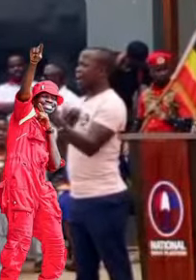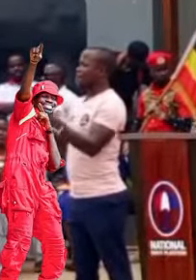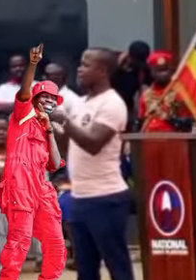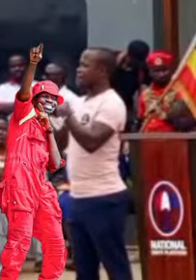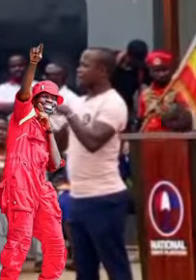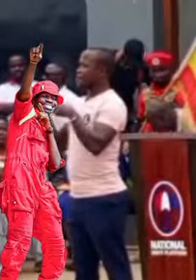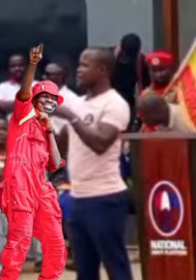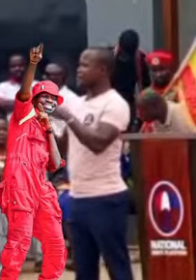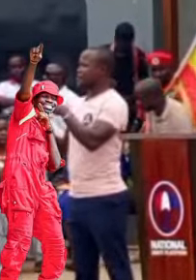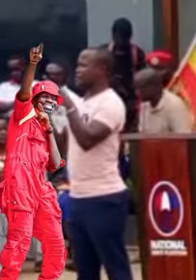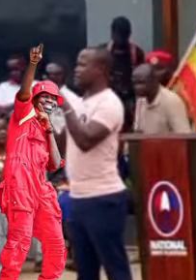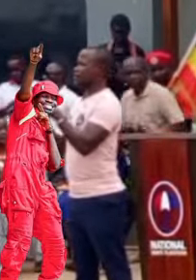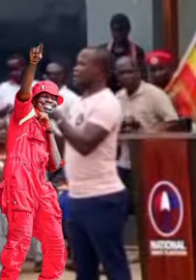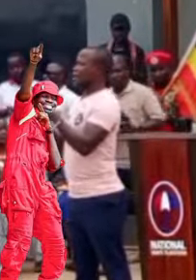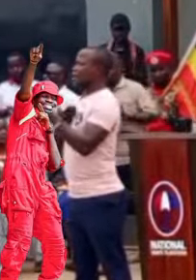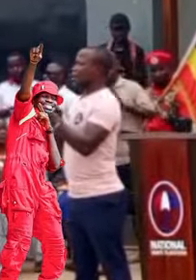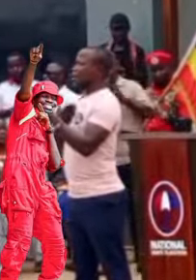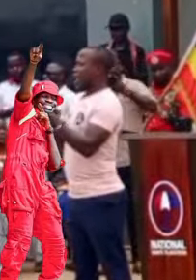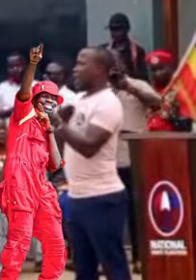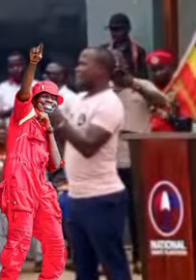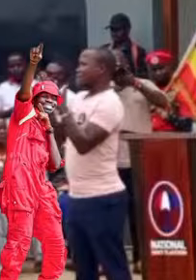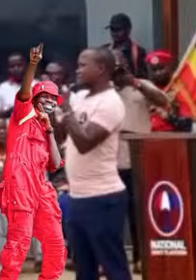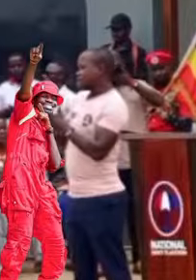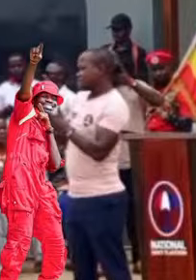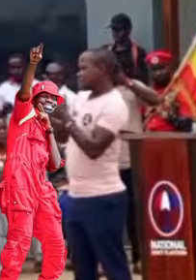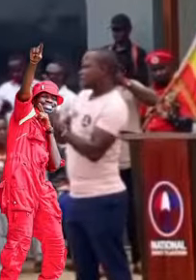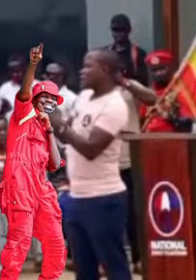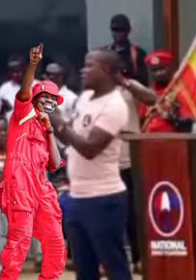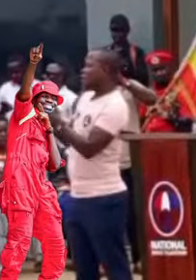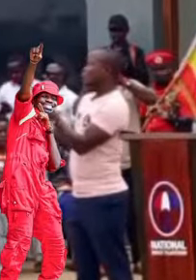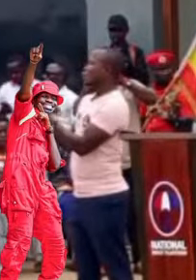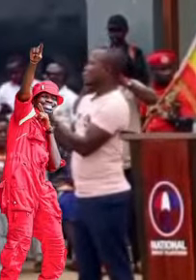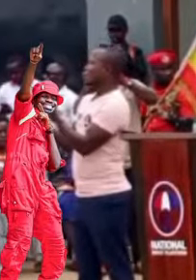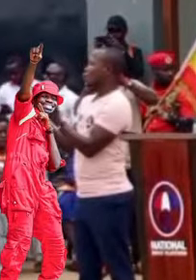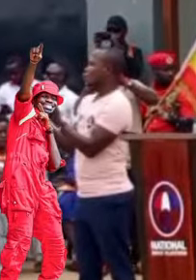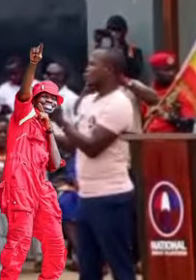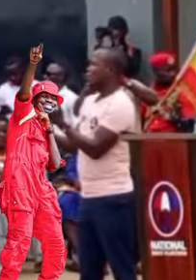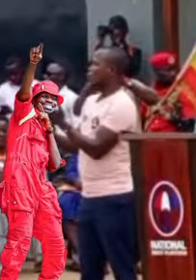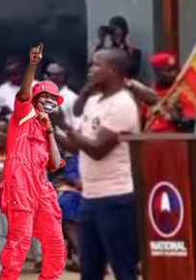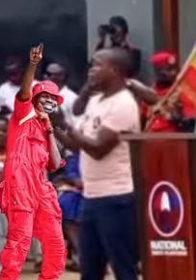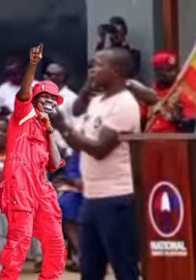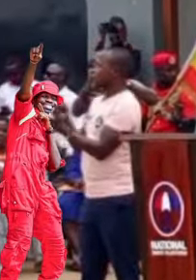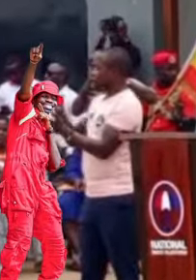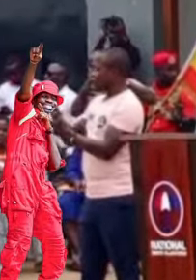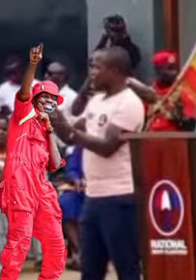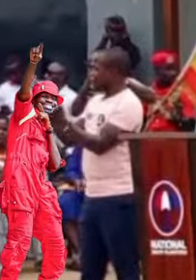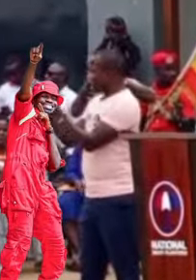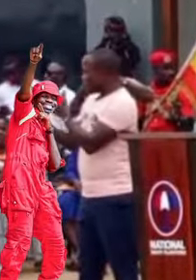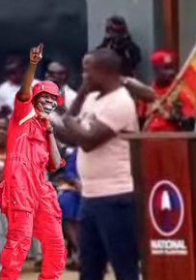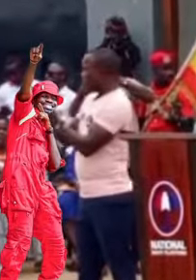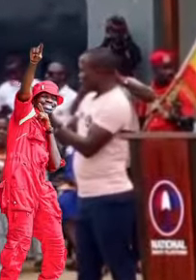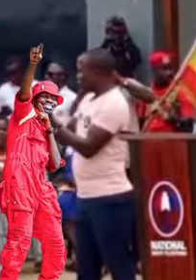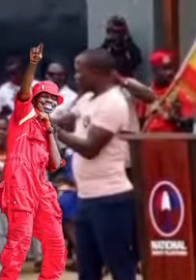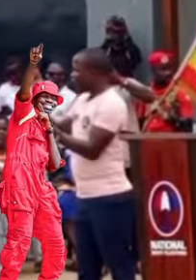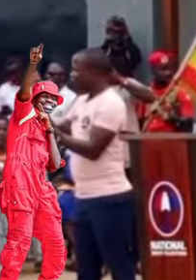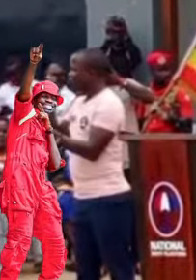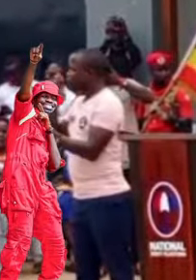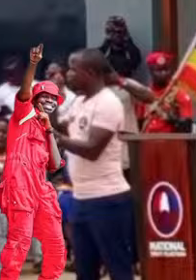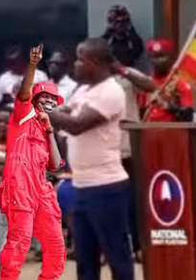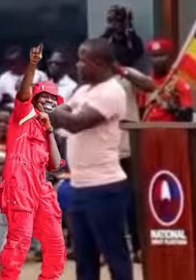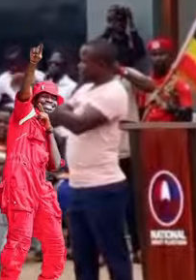lost. We have a plan in a new Uganda. A plan where you will be